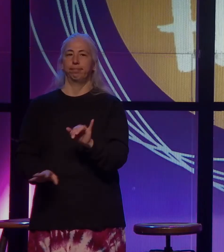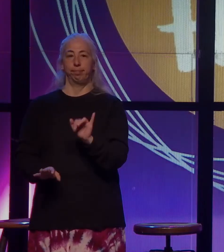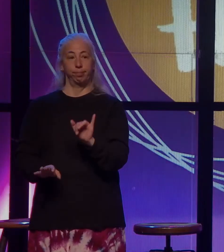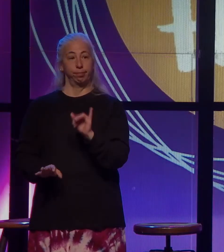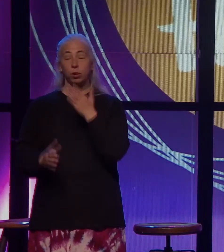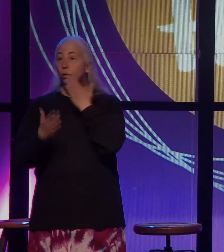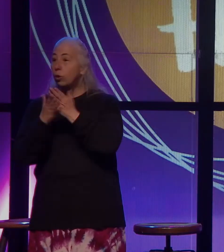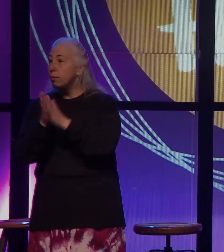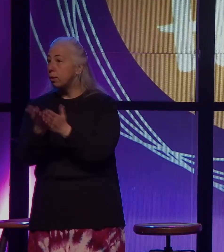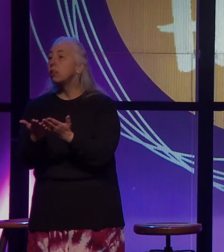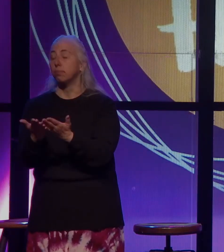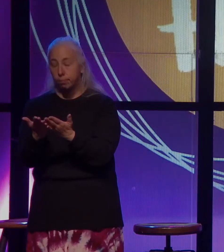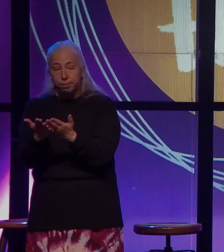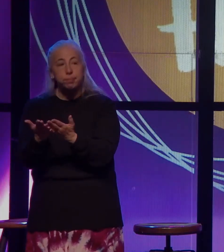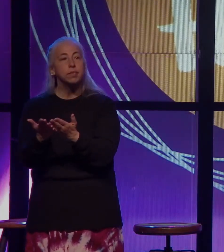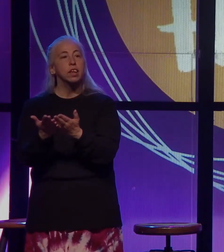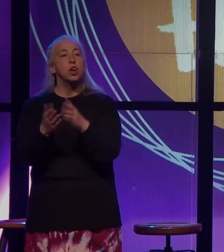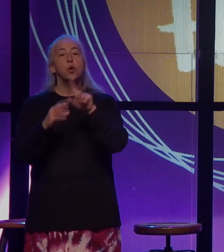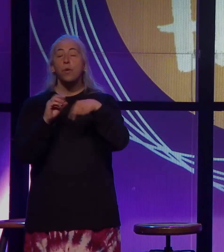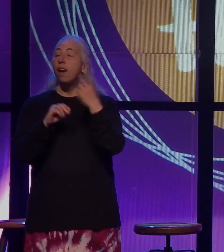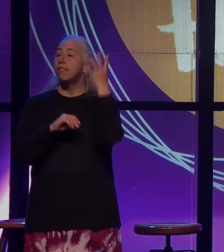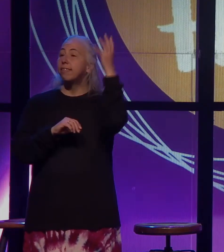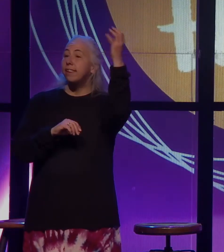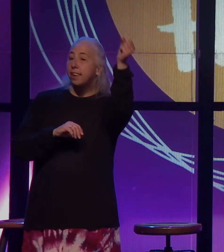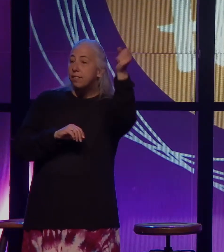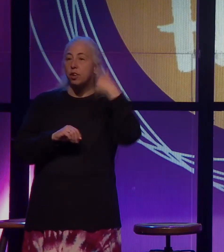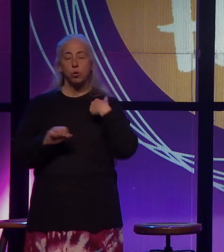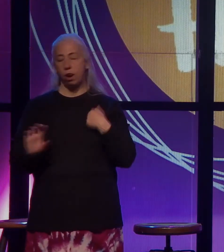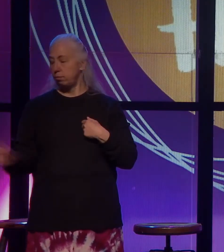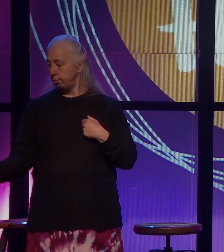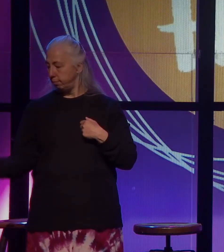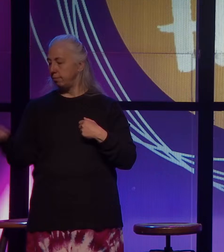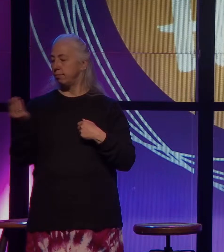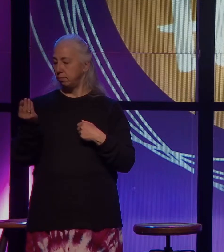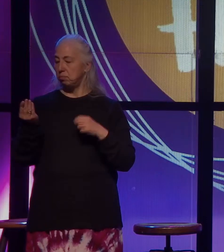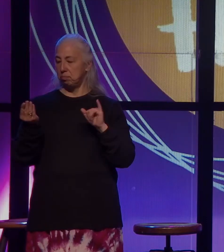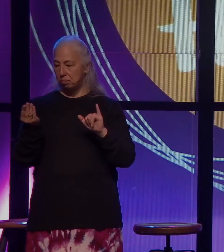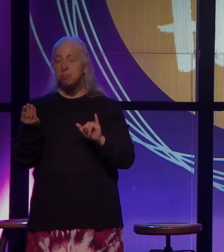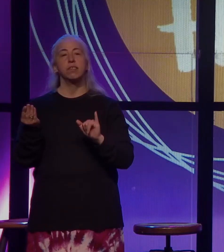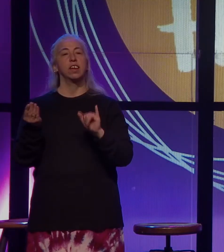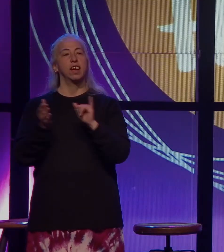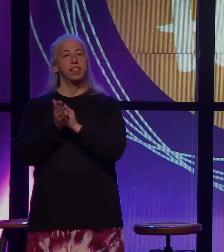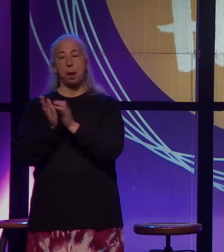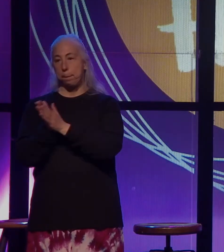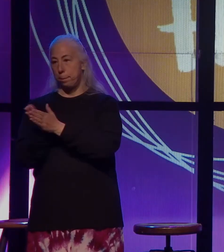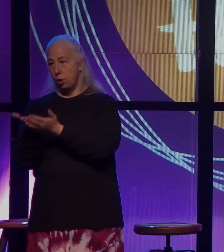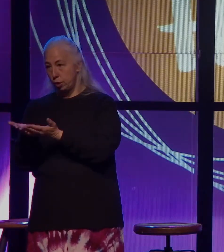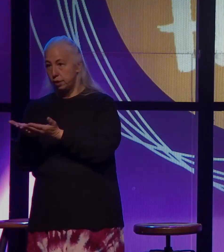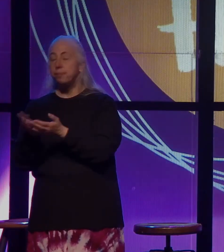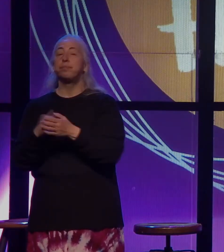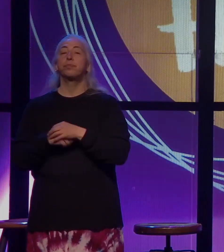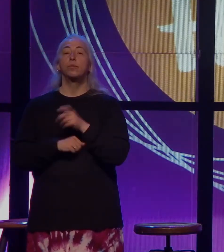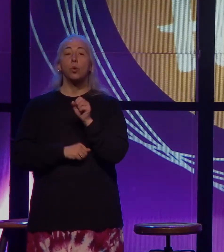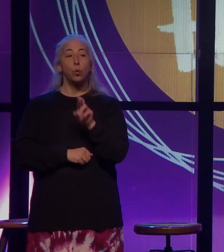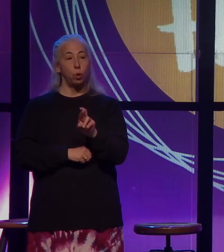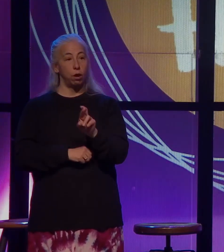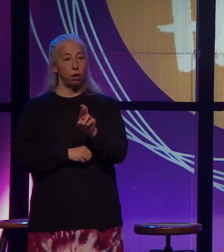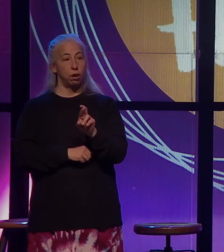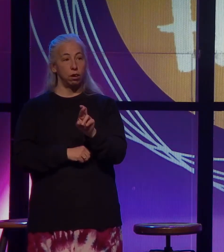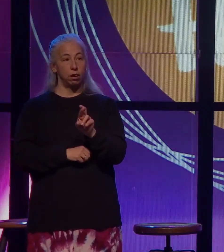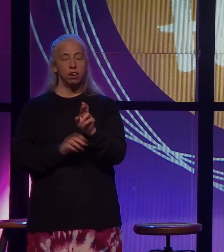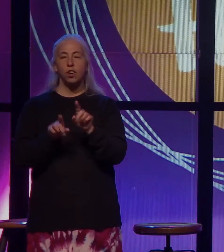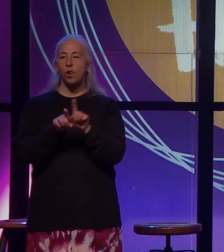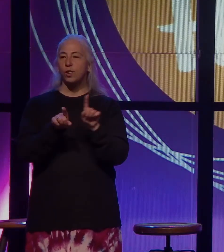if on your way out of the atrium, just grab a copy of one of these books at the tables, or better